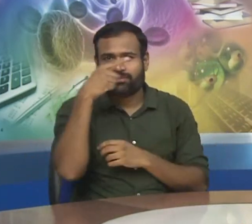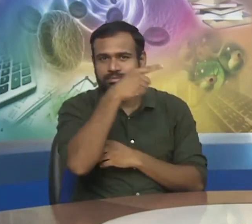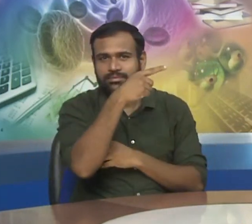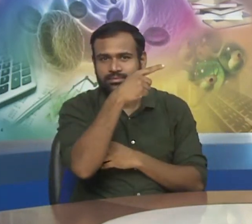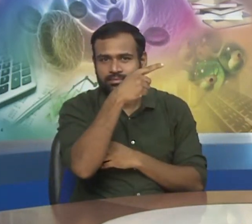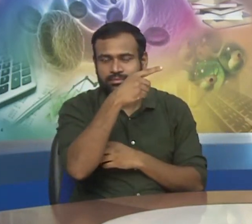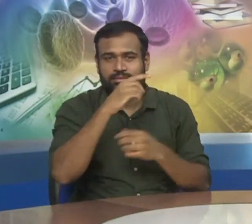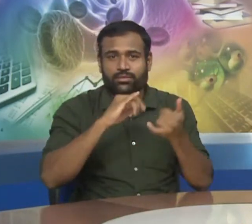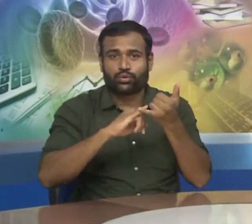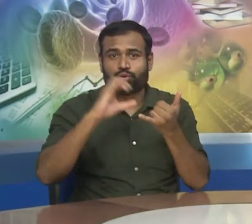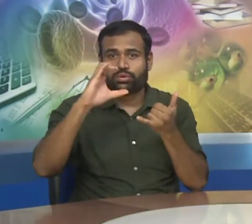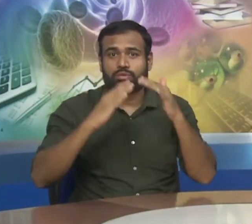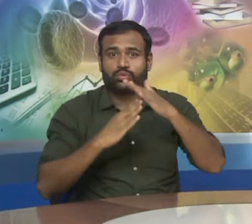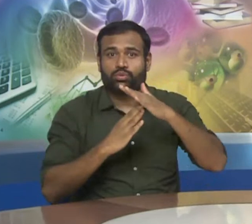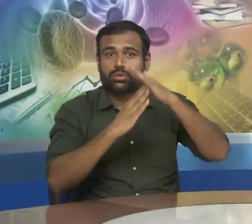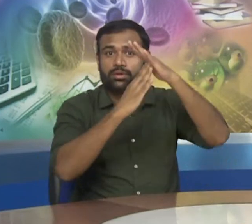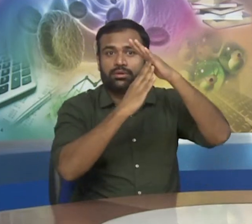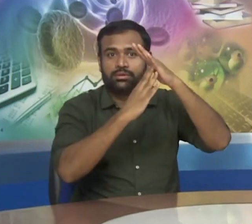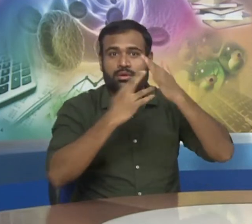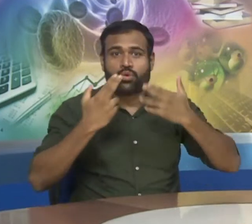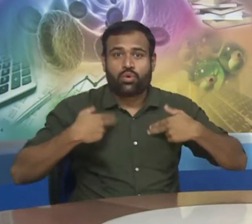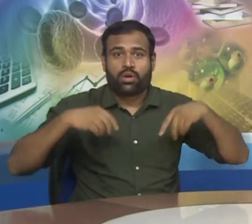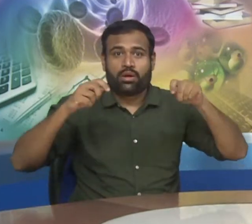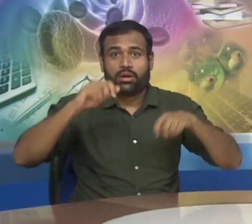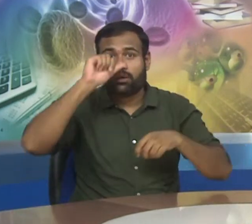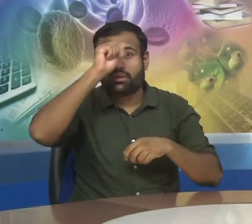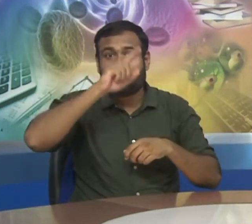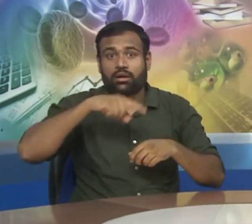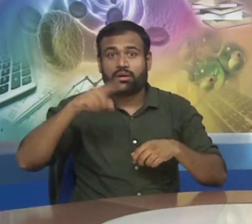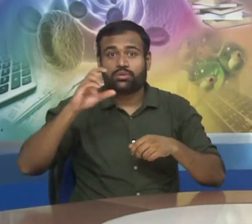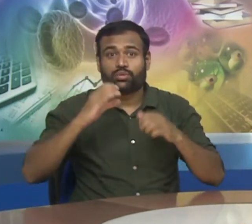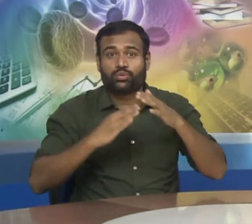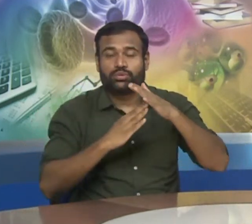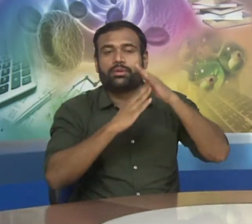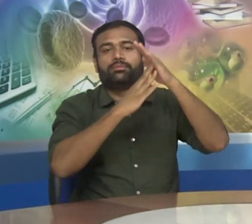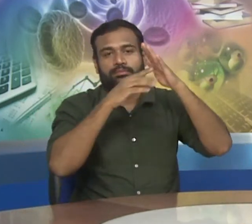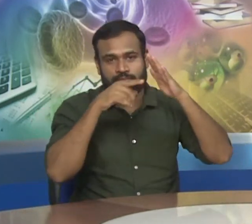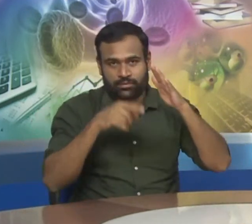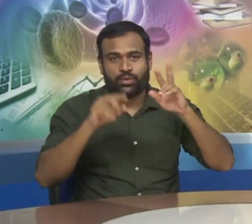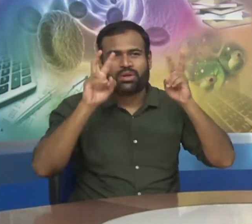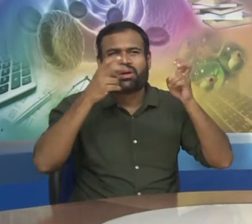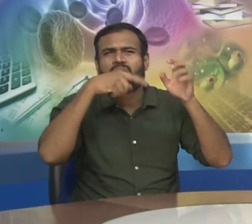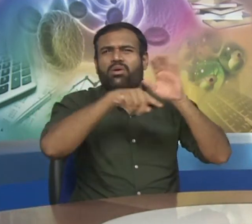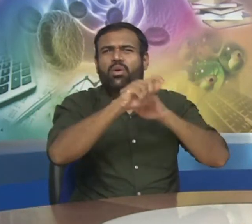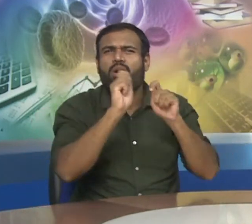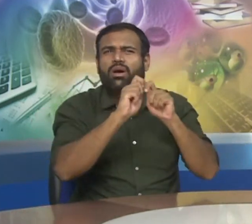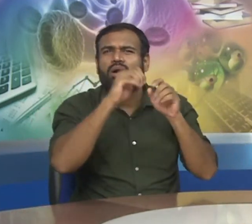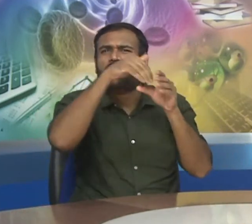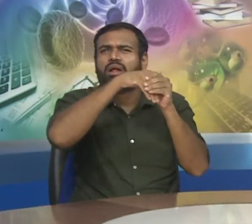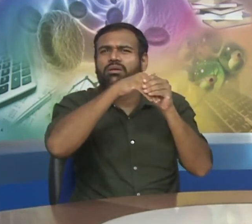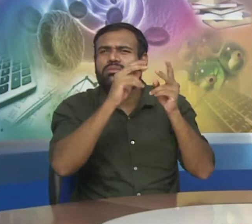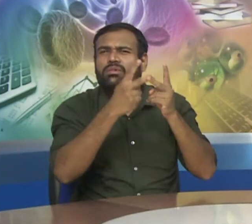Lesson 12. Name of the lesson is Supreme Court of India.